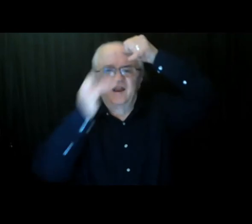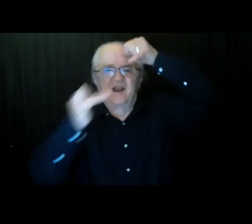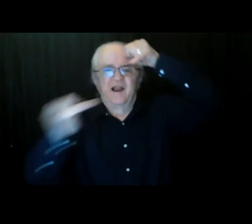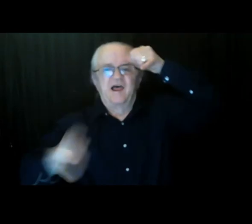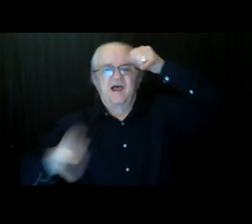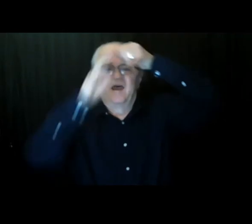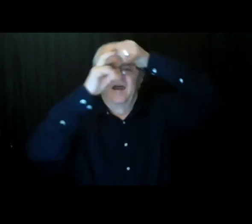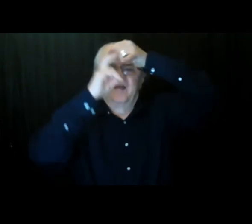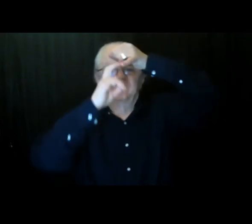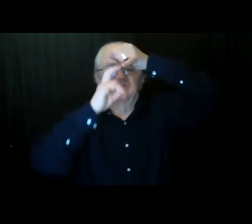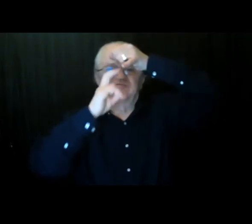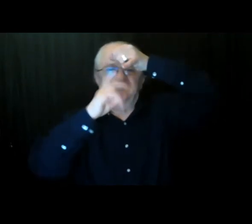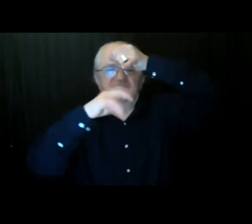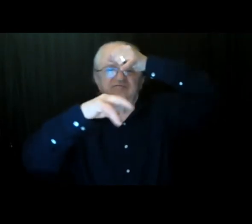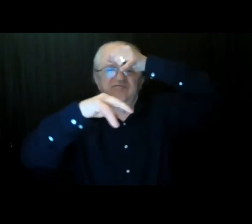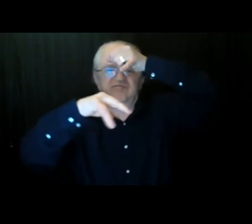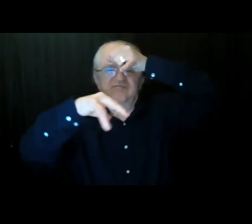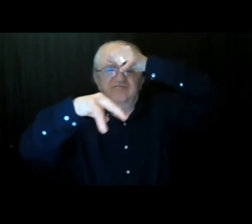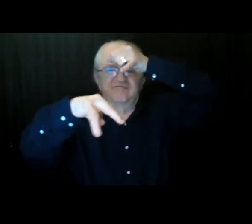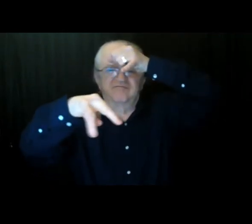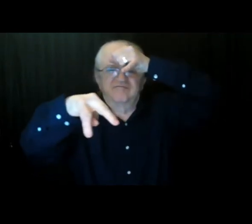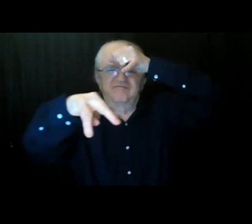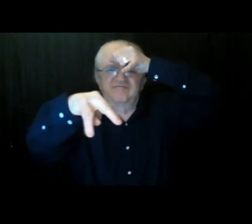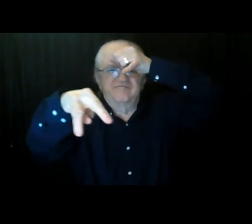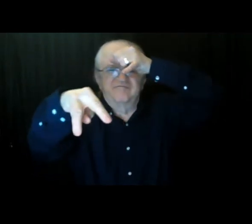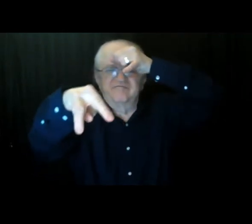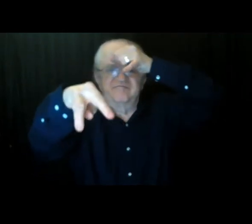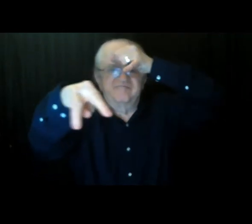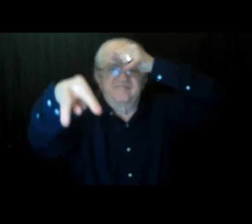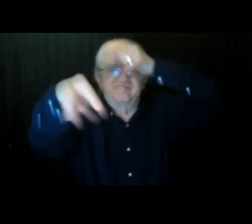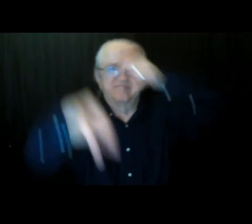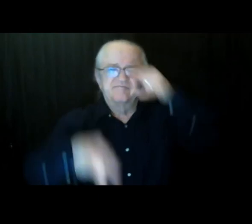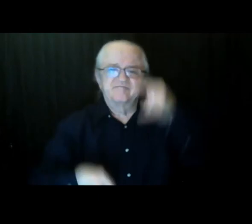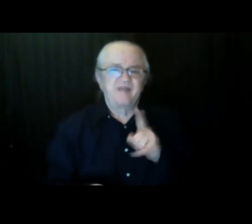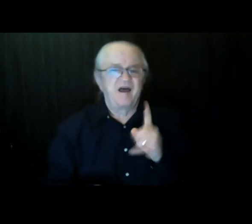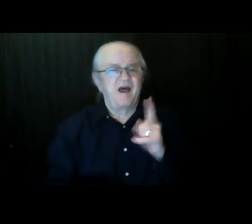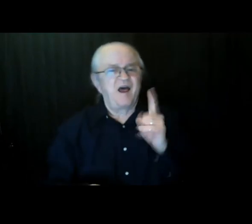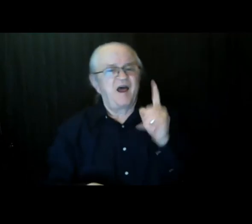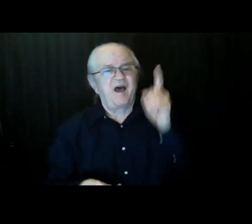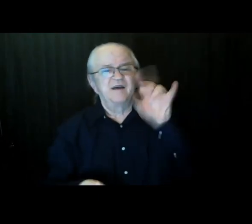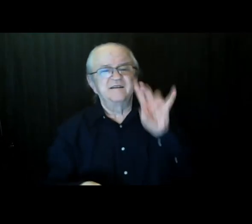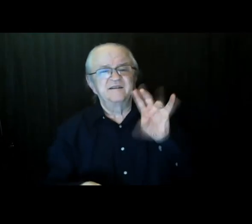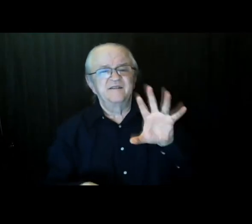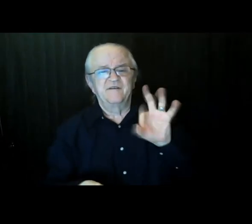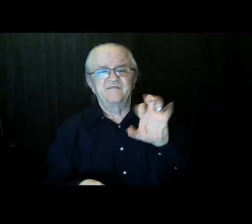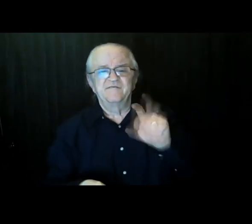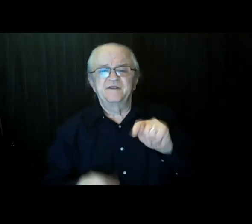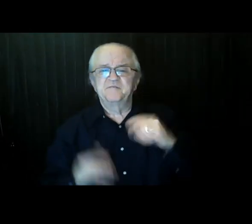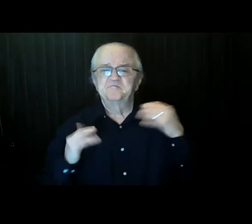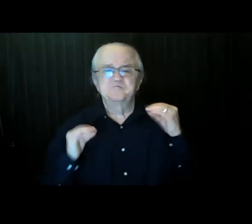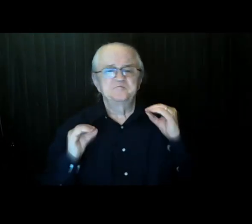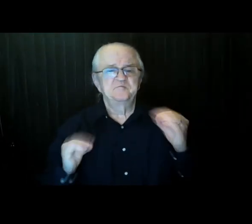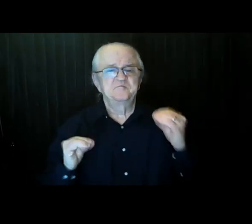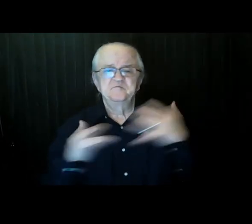slide down hundreds and hundreds of yards out into the field from about 75 feet up. No fear whatsoever. So here's a little